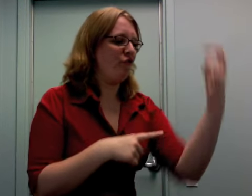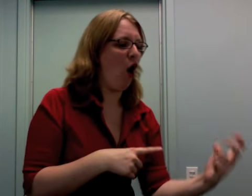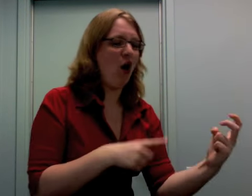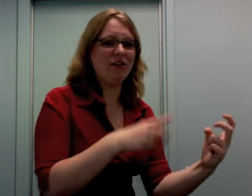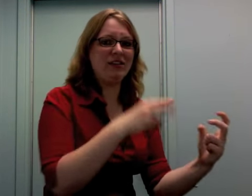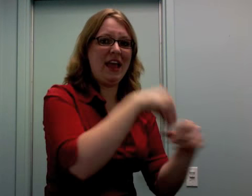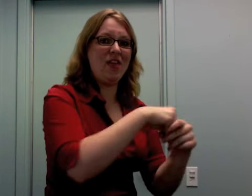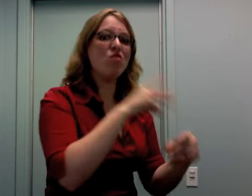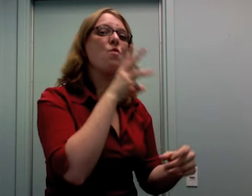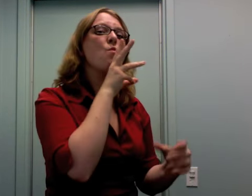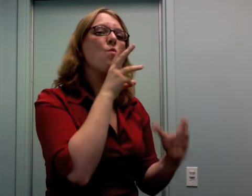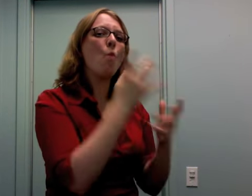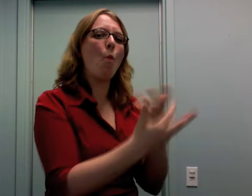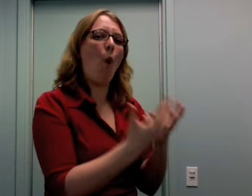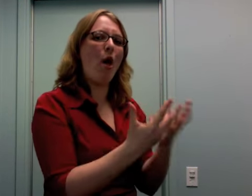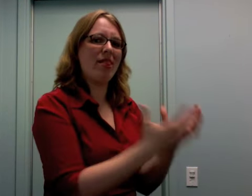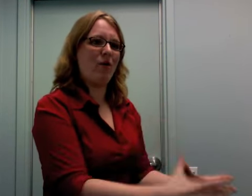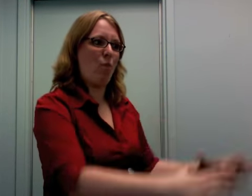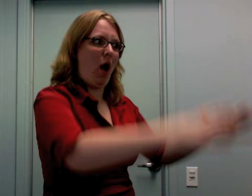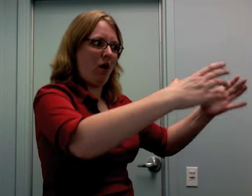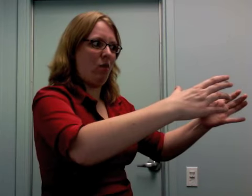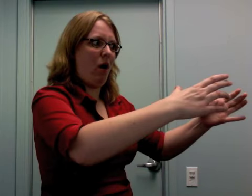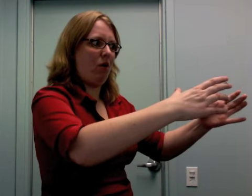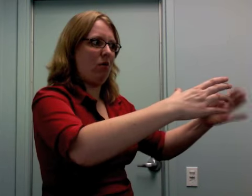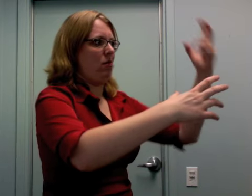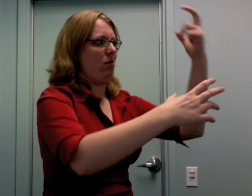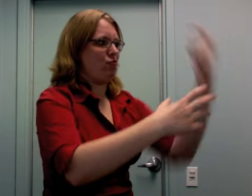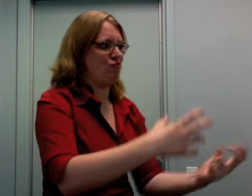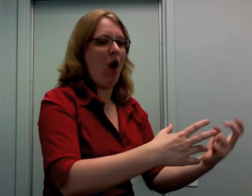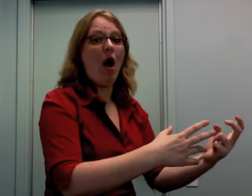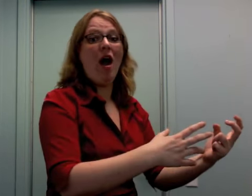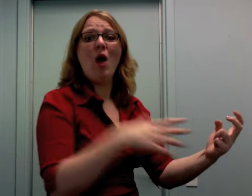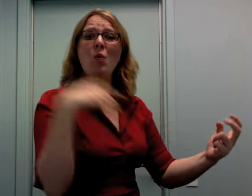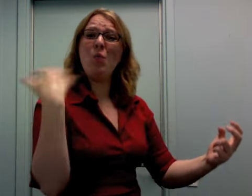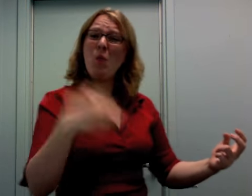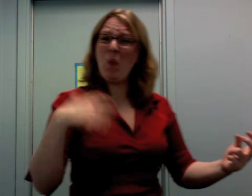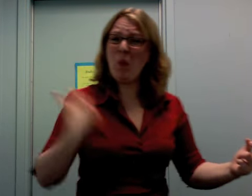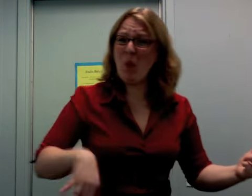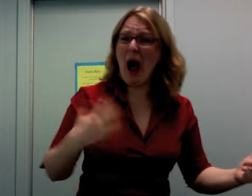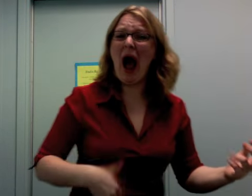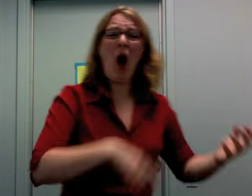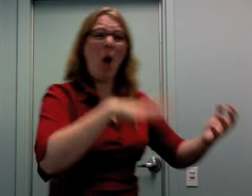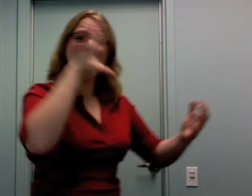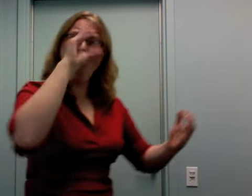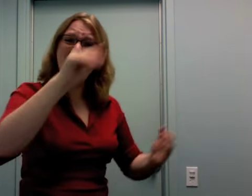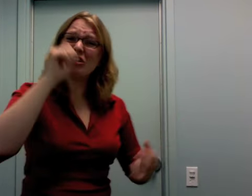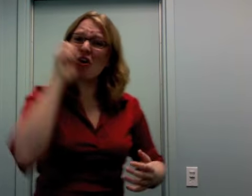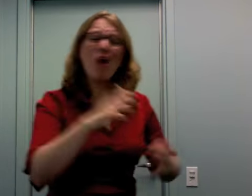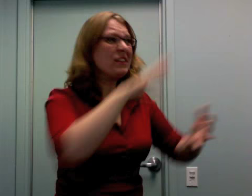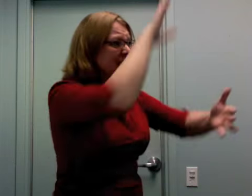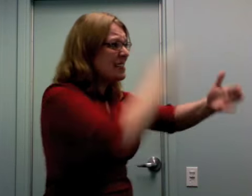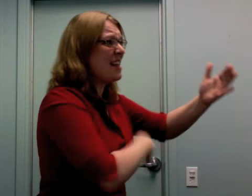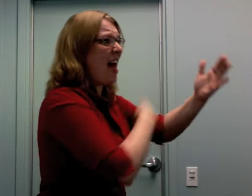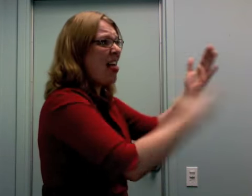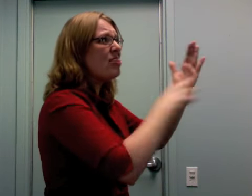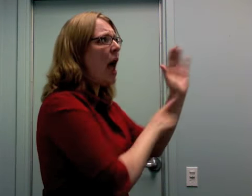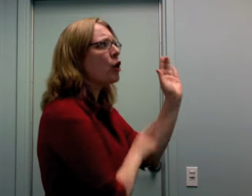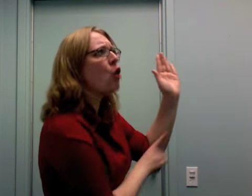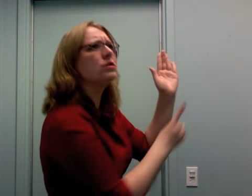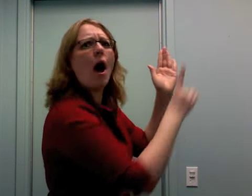And that went right off the chart, boys and girls. Now, the pig eats the wolf and he lives